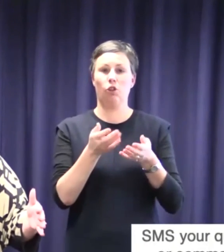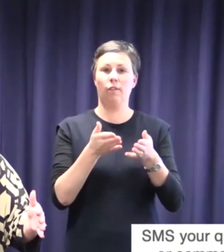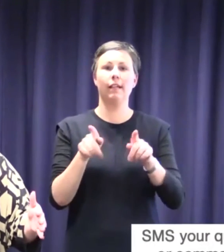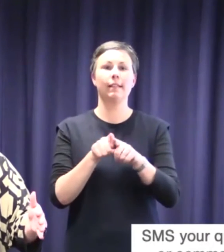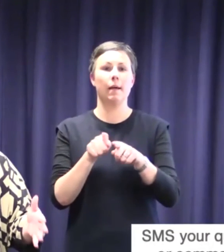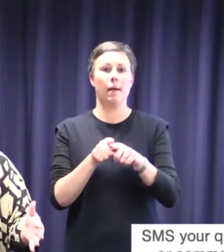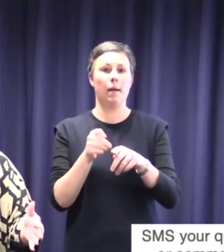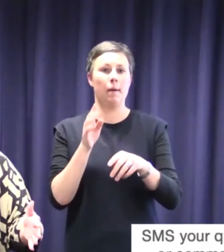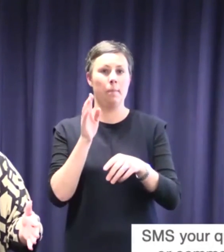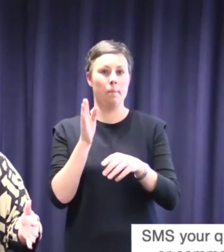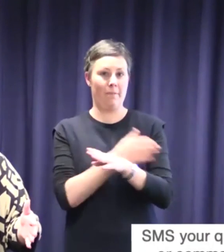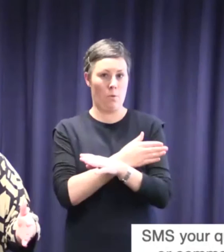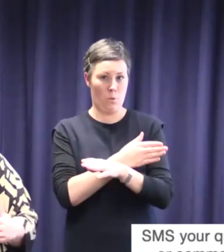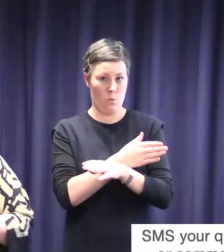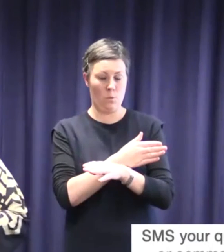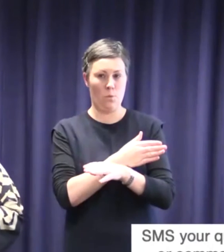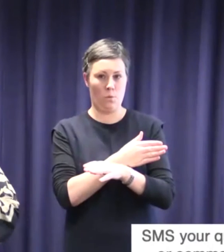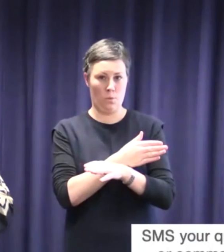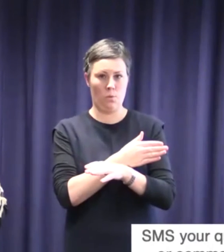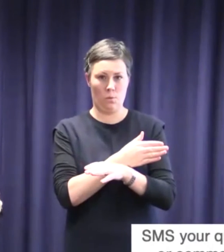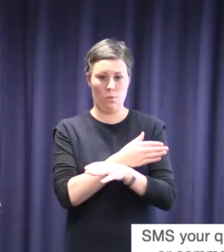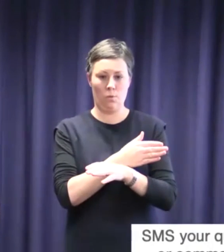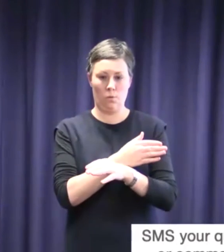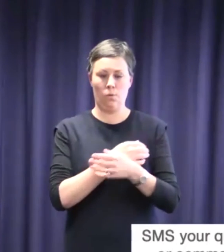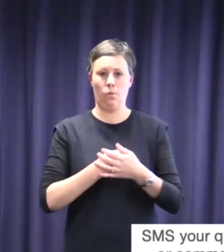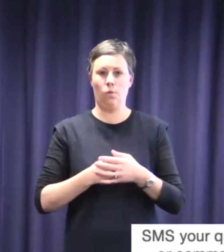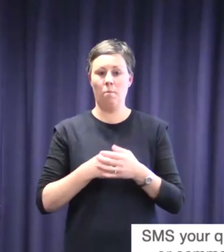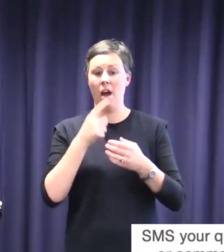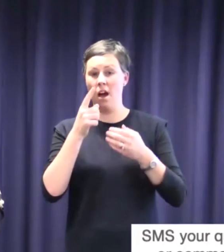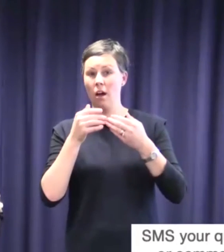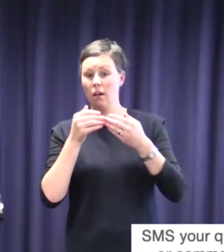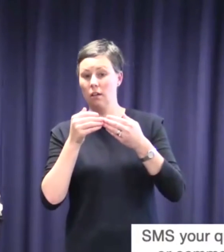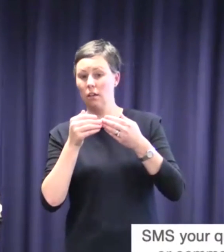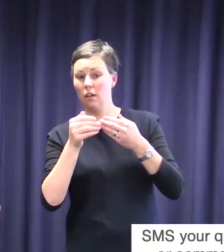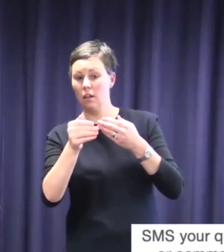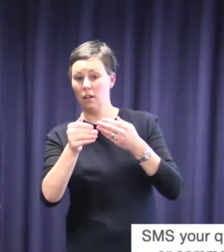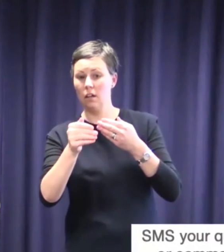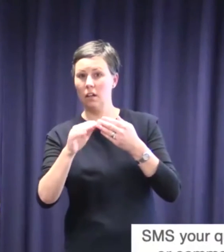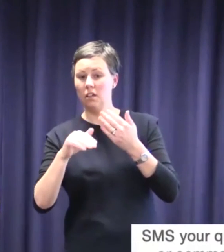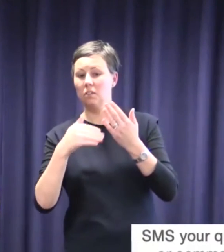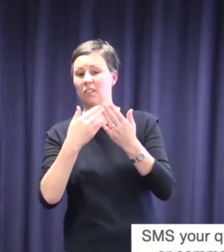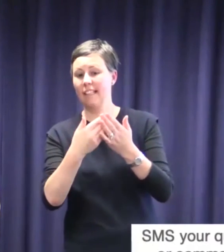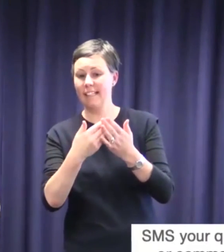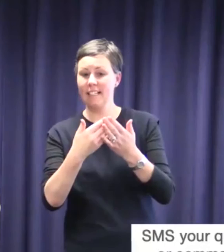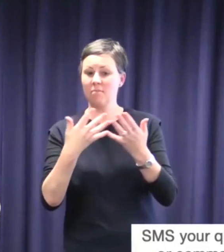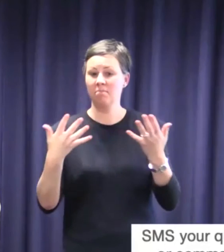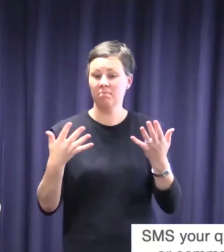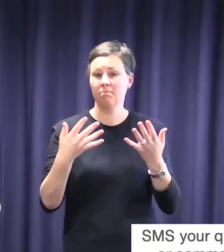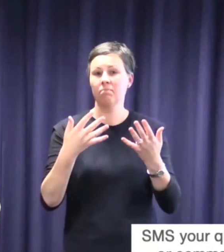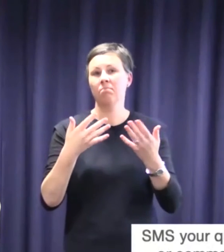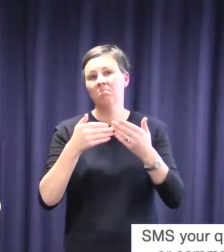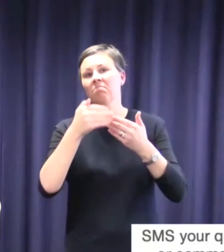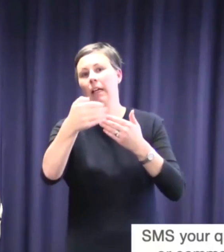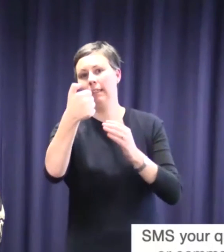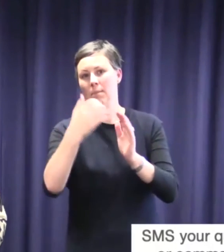were previously delivered by NABS going forward, at least for the next